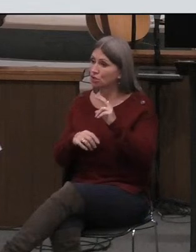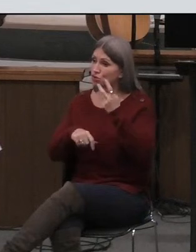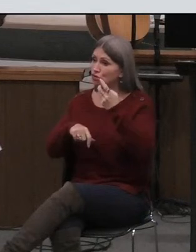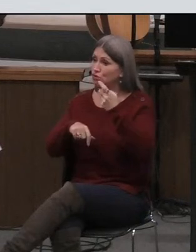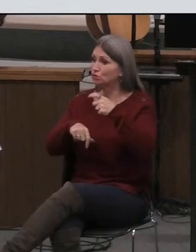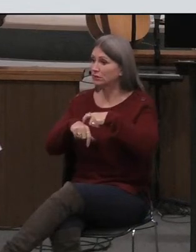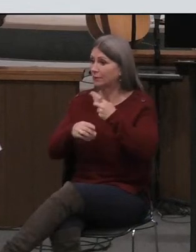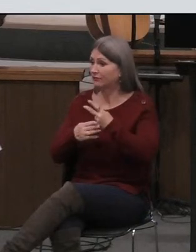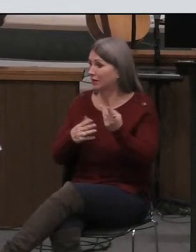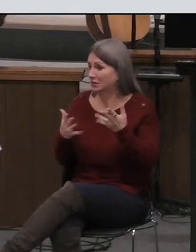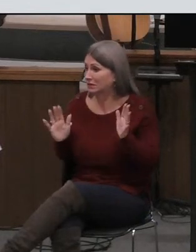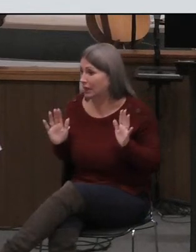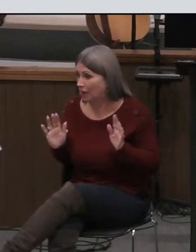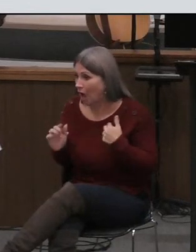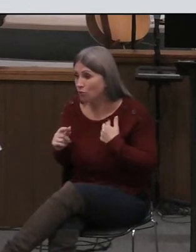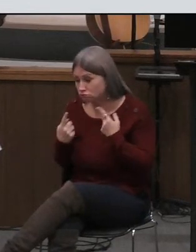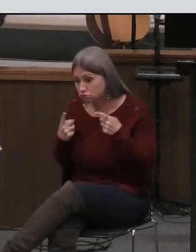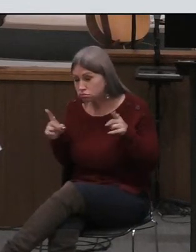career